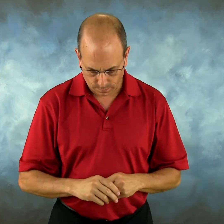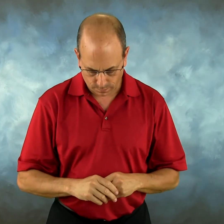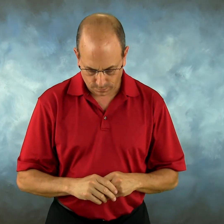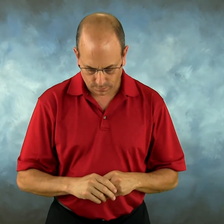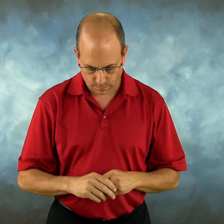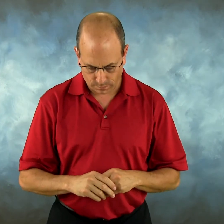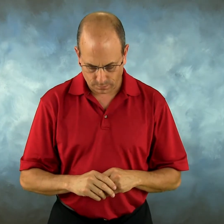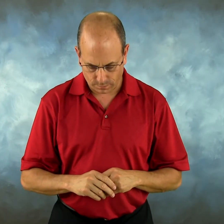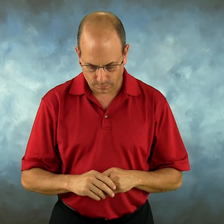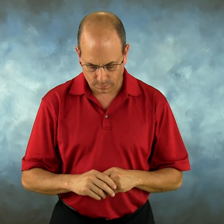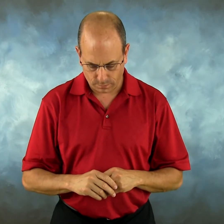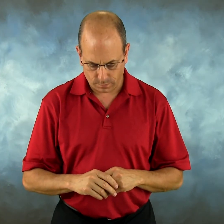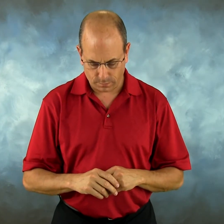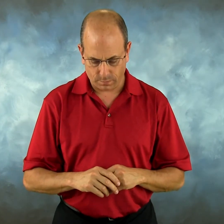a phone call.